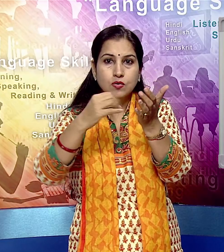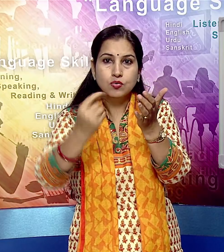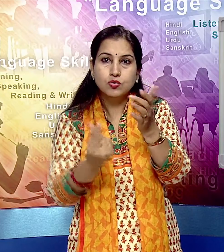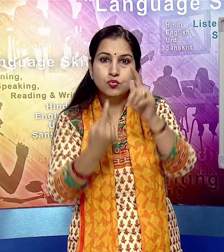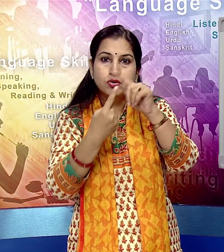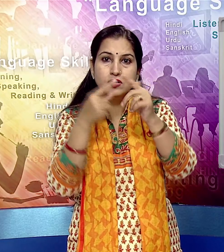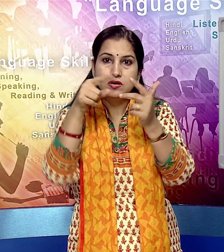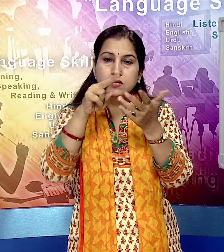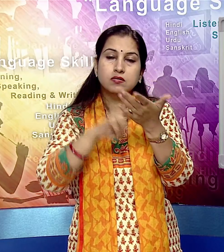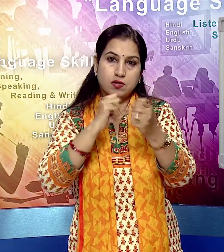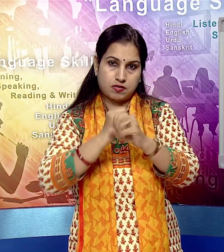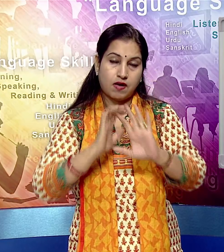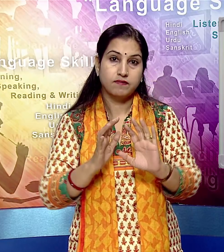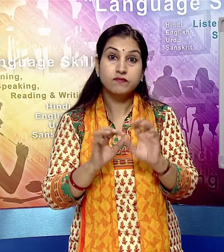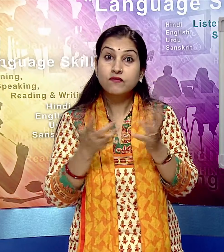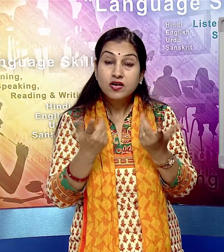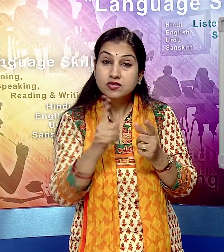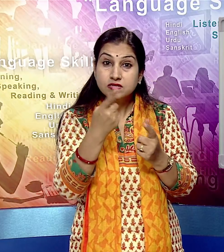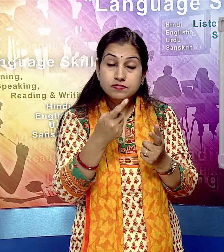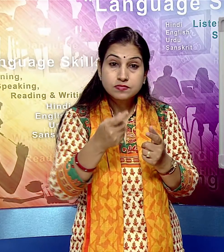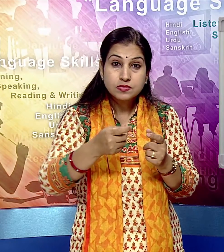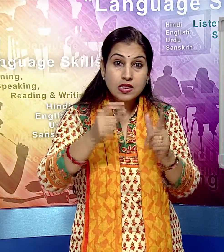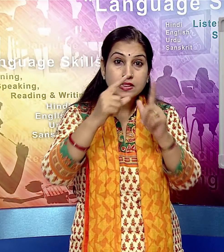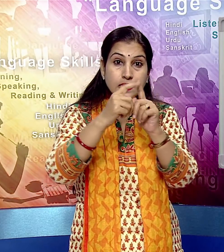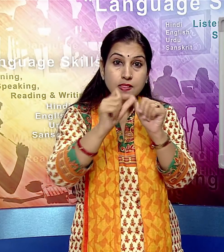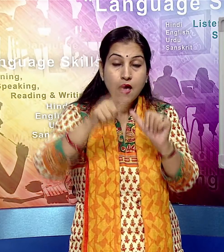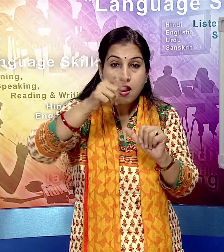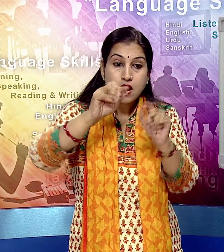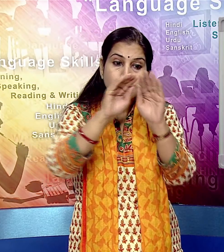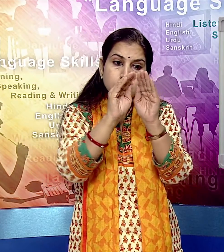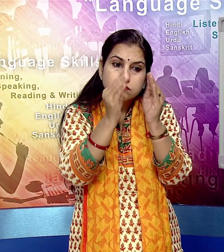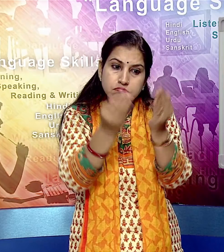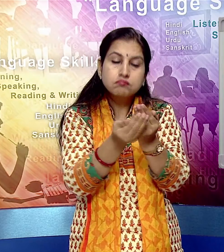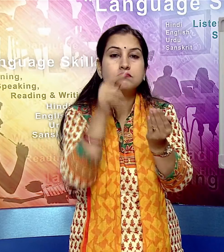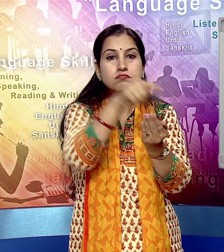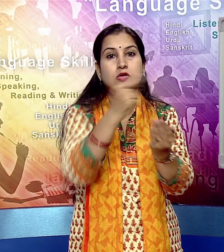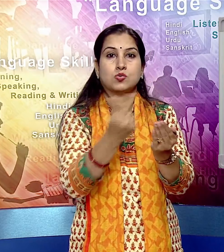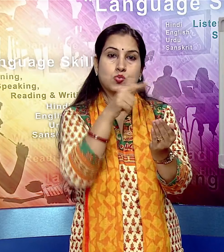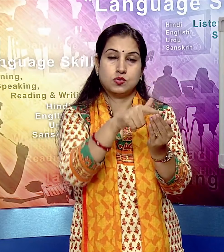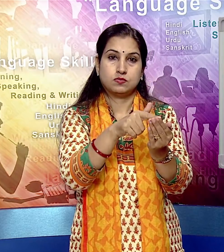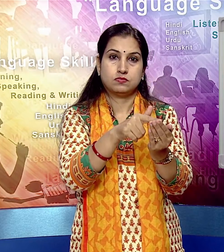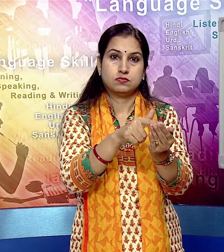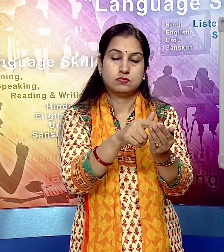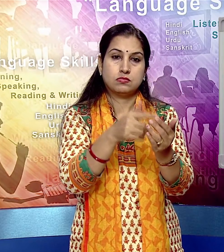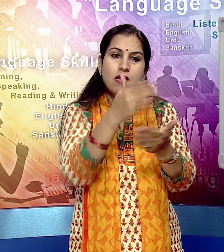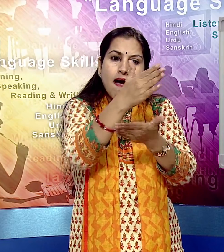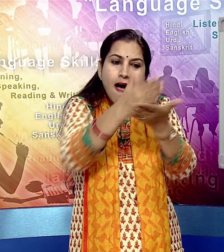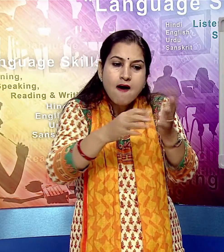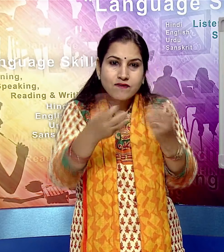First, whole seeds are used for germination. You cannot use half dal